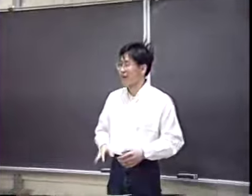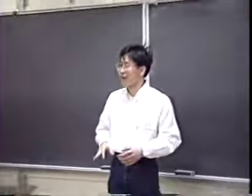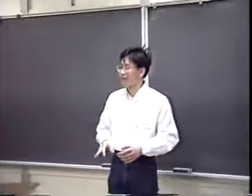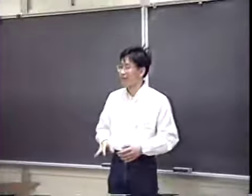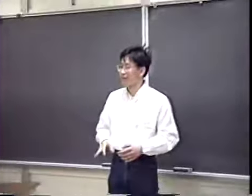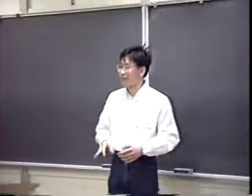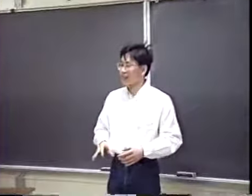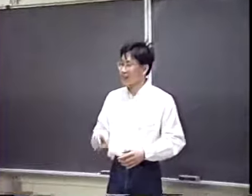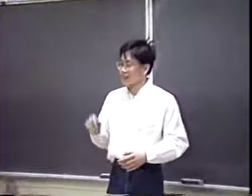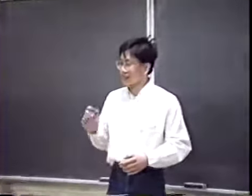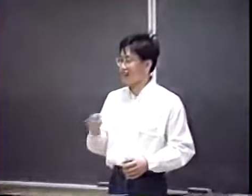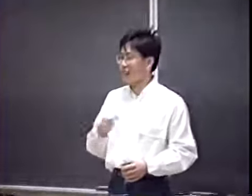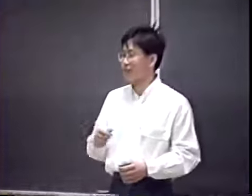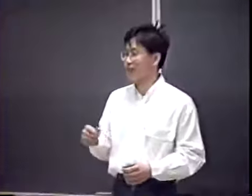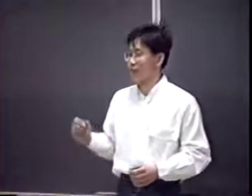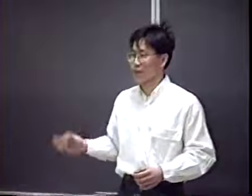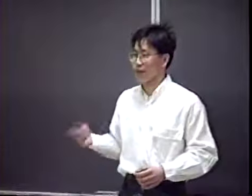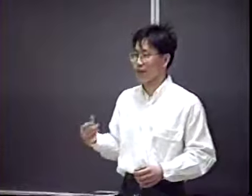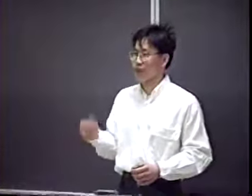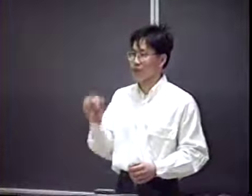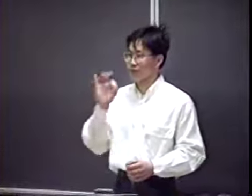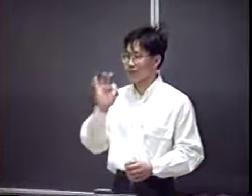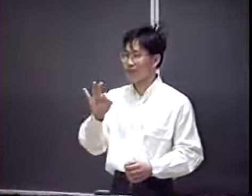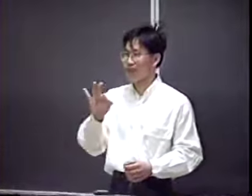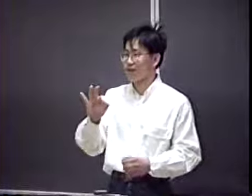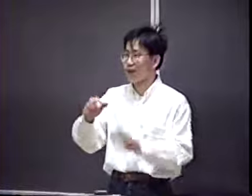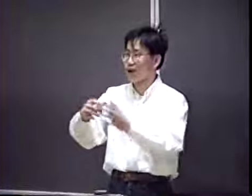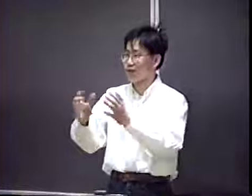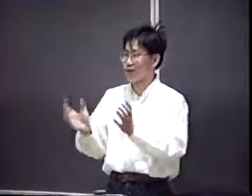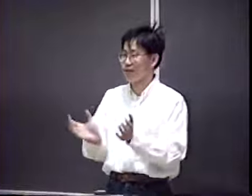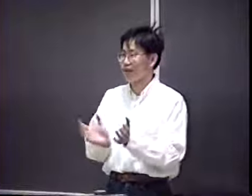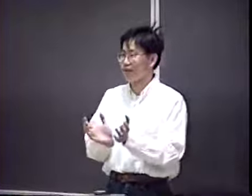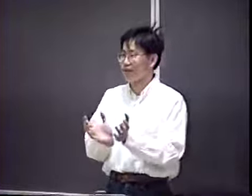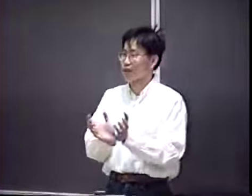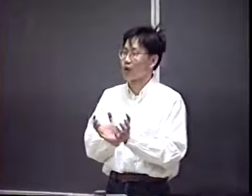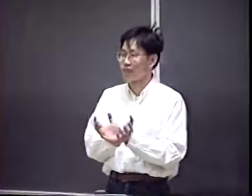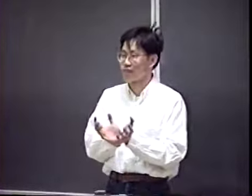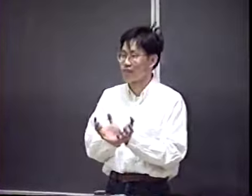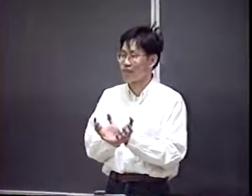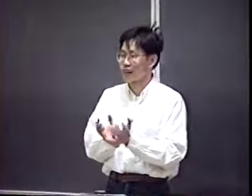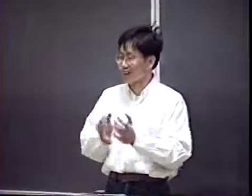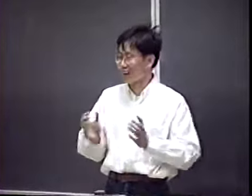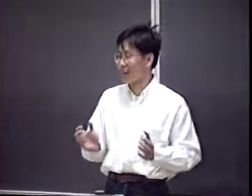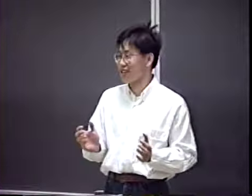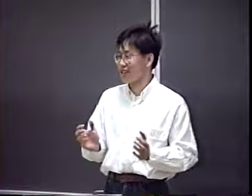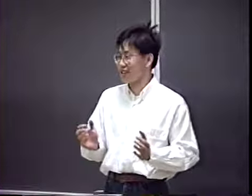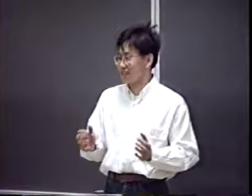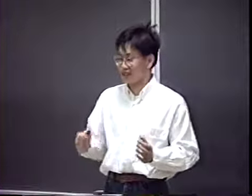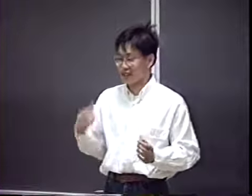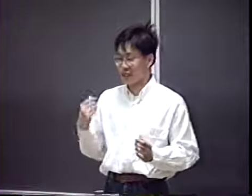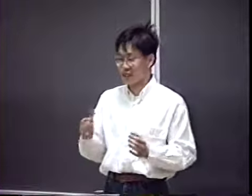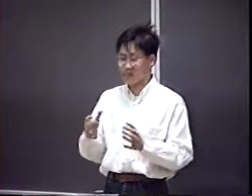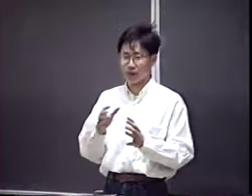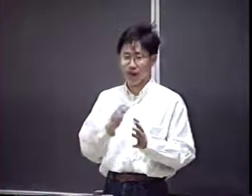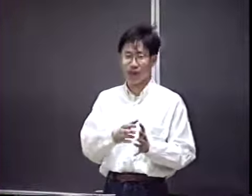morning. The second day, the man give 3 bowls of food to the animals, and at night he give the